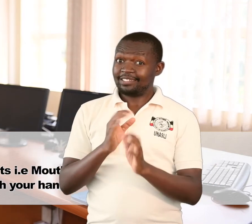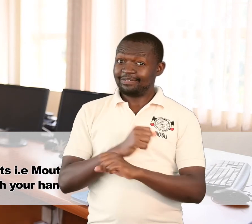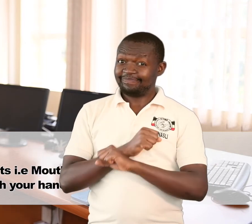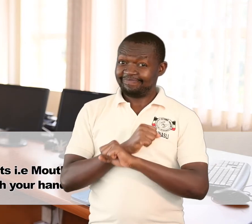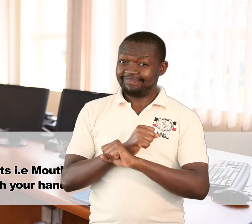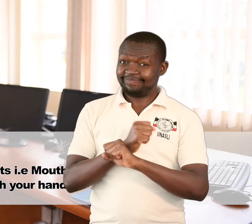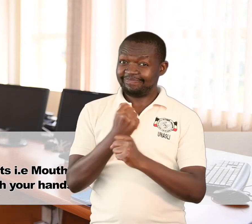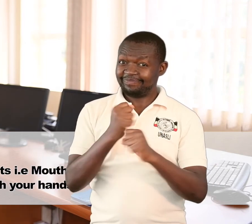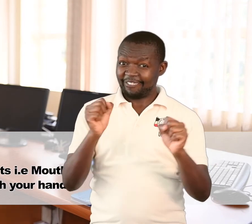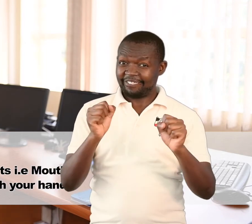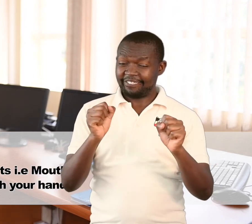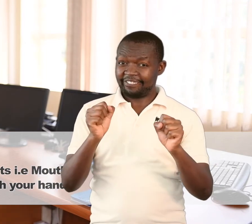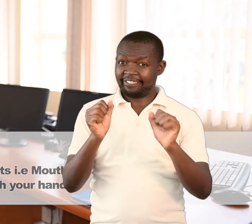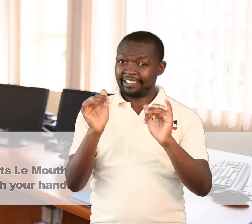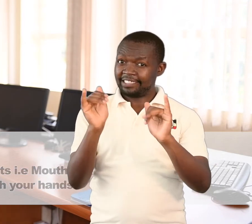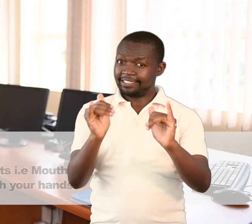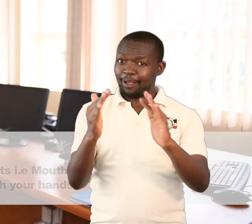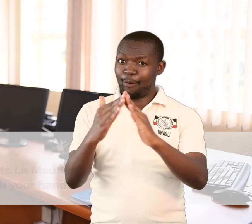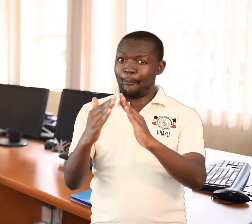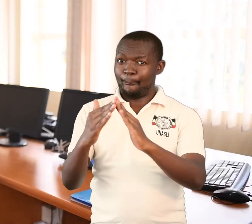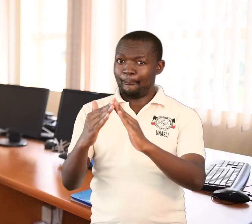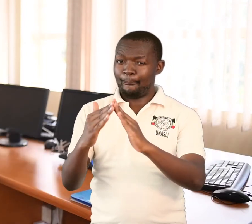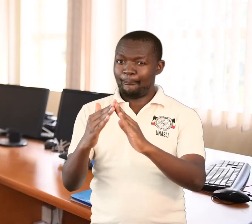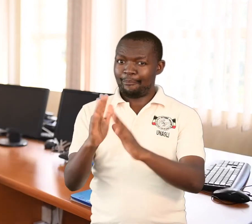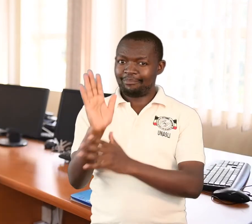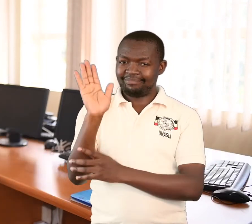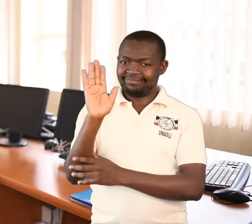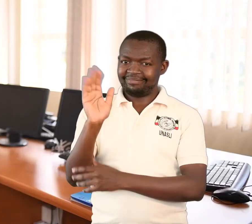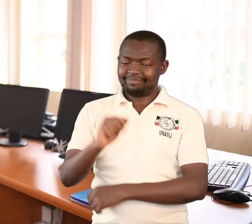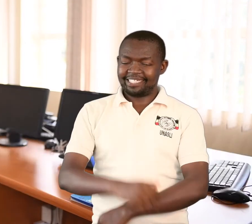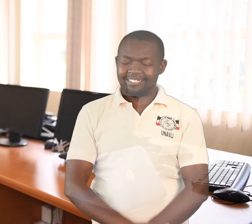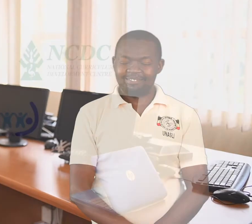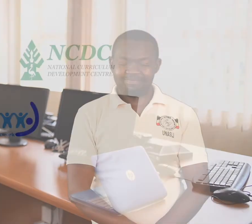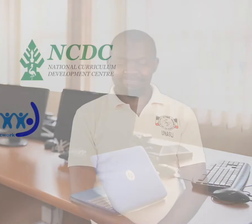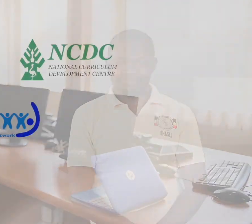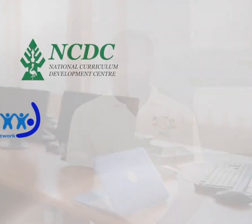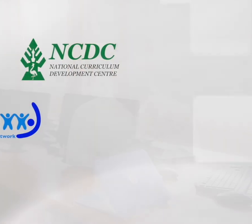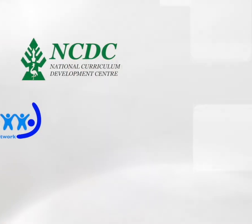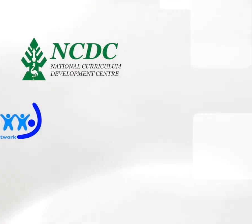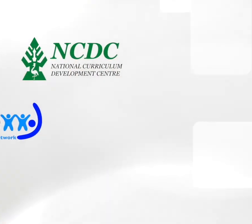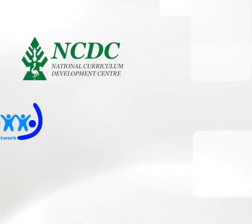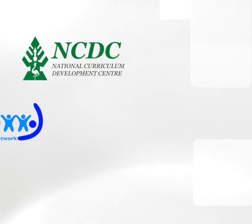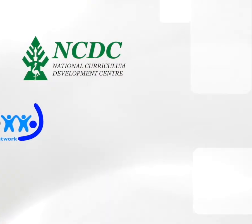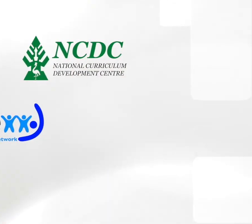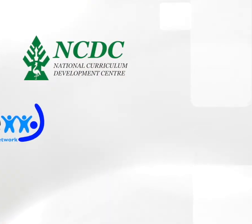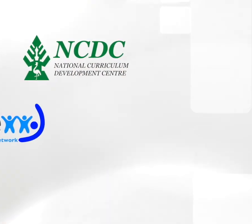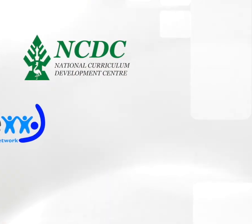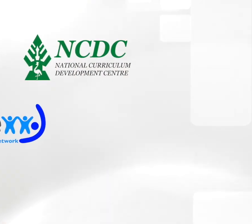Stay home. Goodbye.